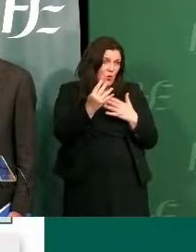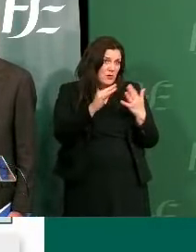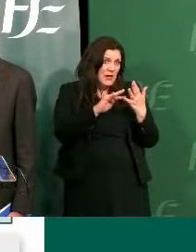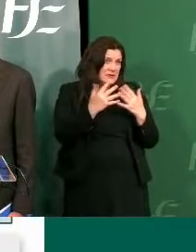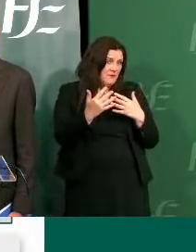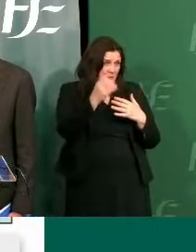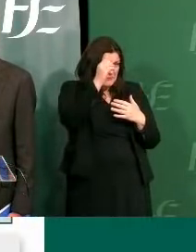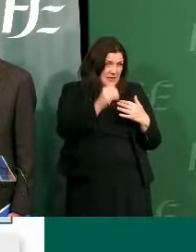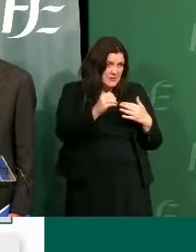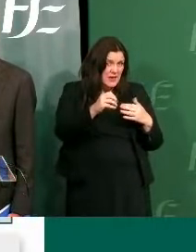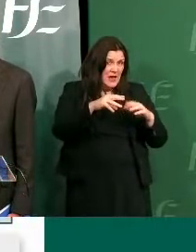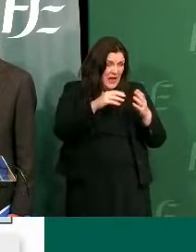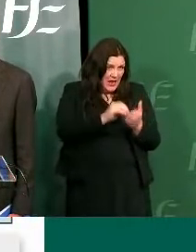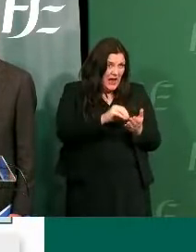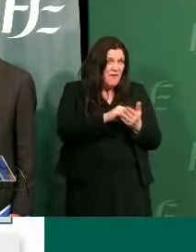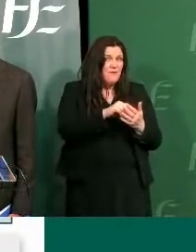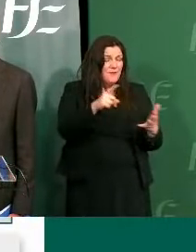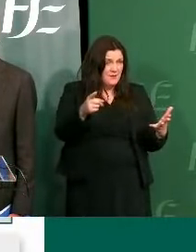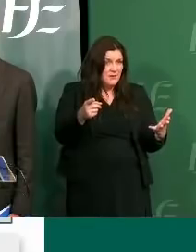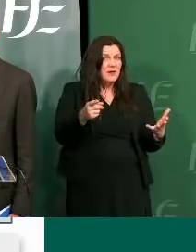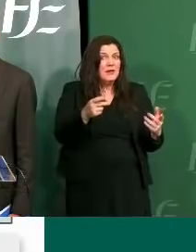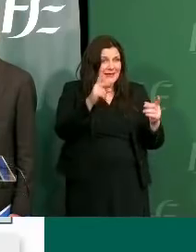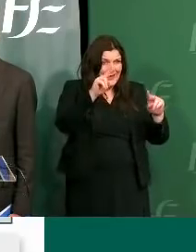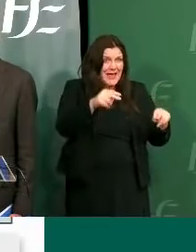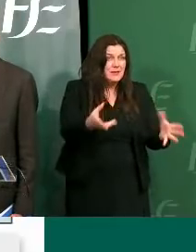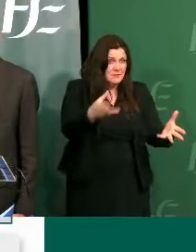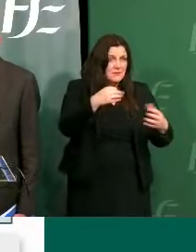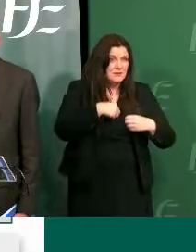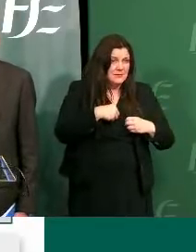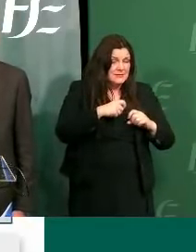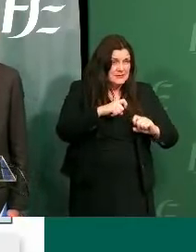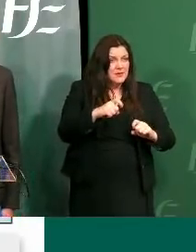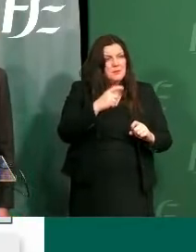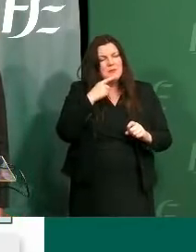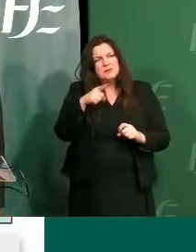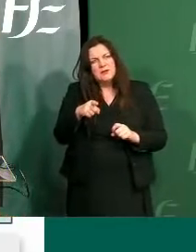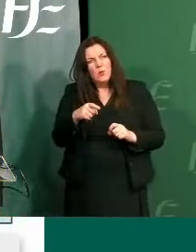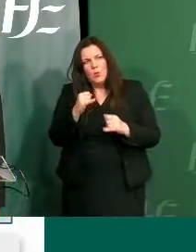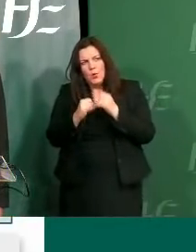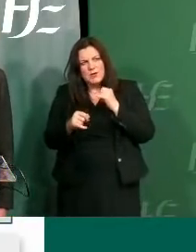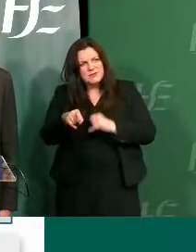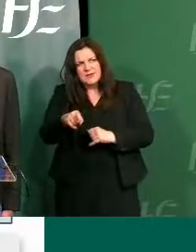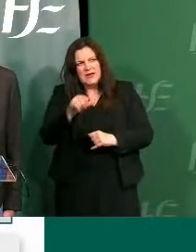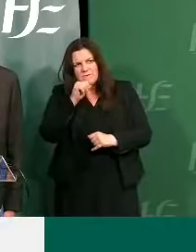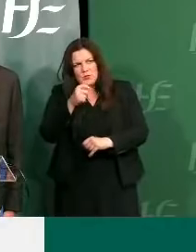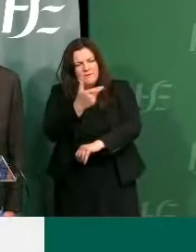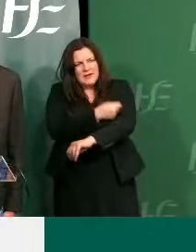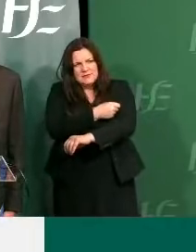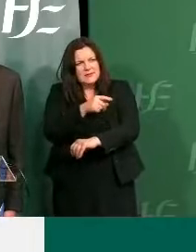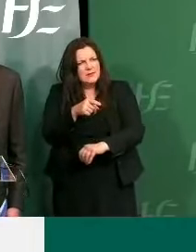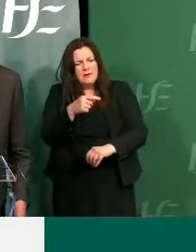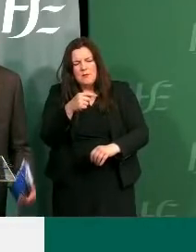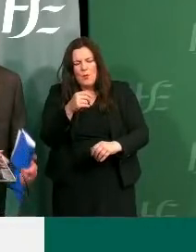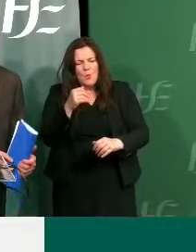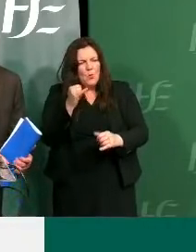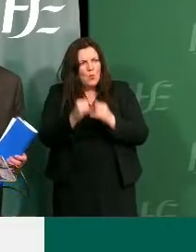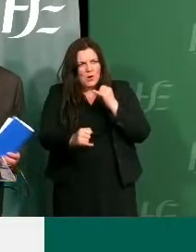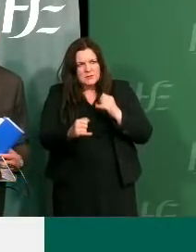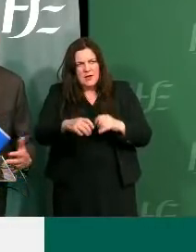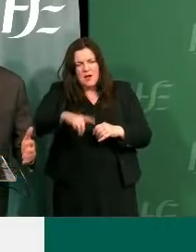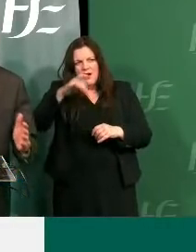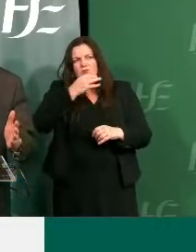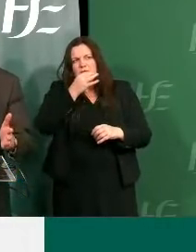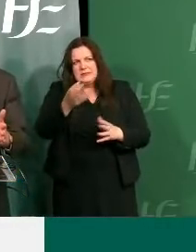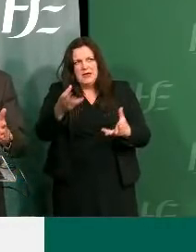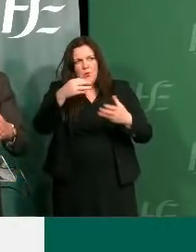remain every bit as exposed to acquiring the virus, becoming infected, and becoming sick once that happens. And this